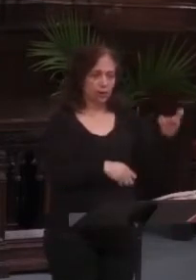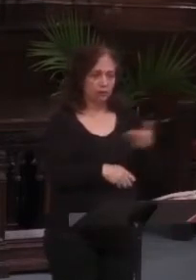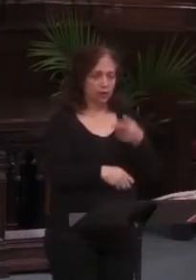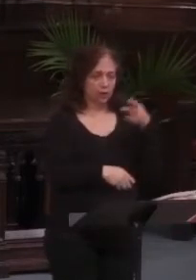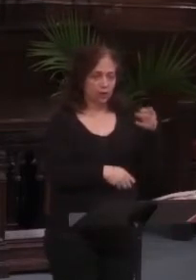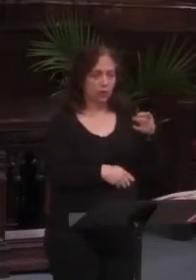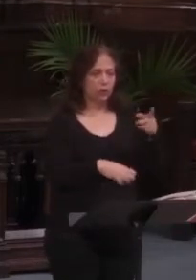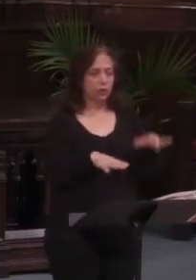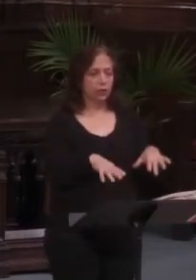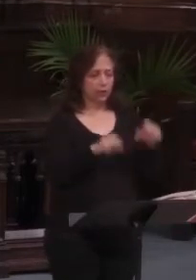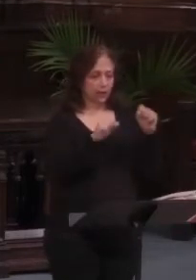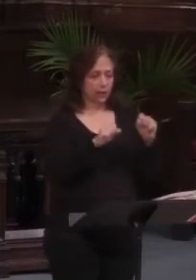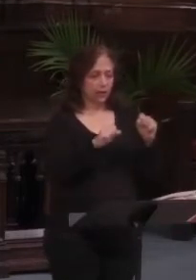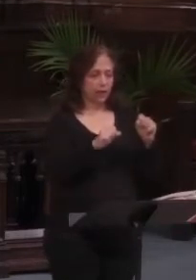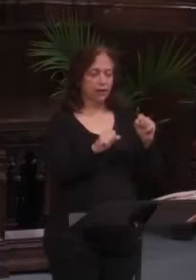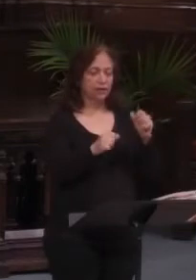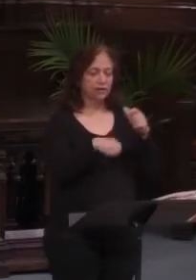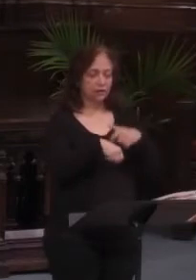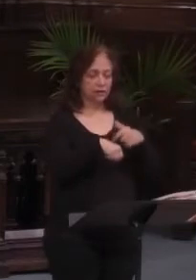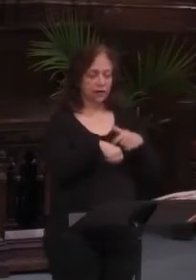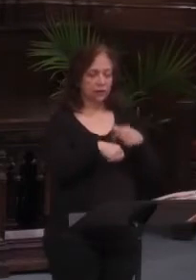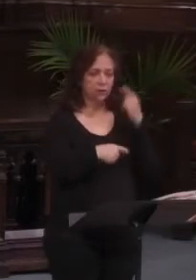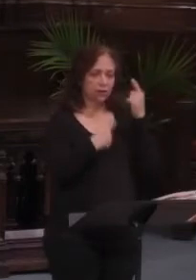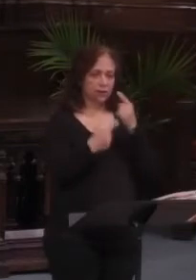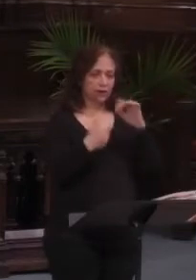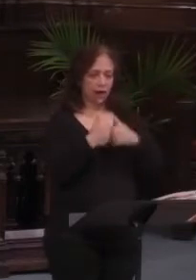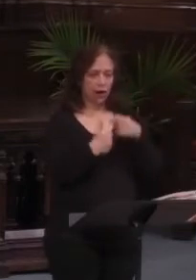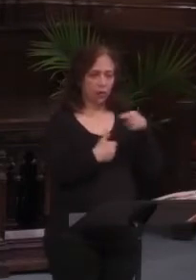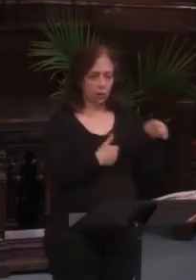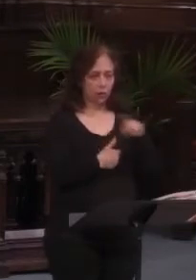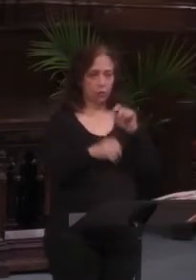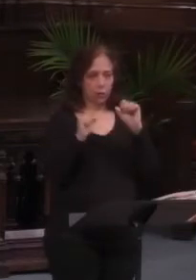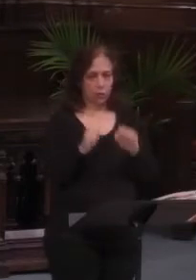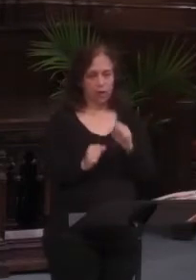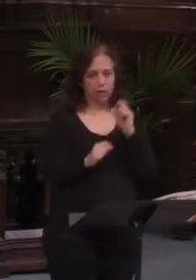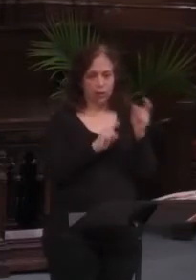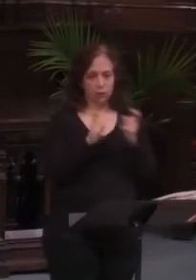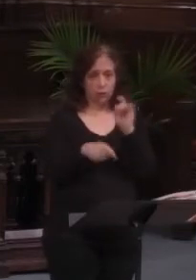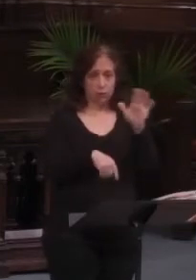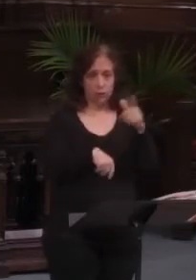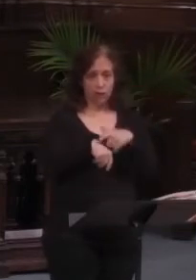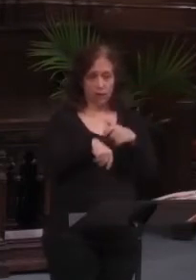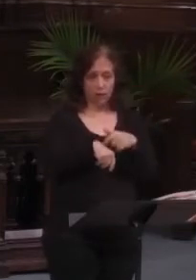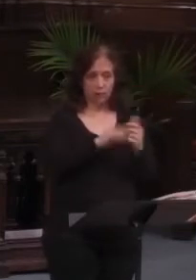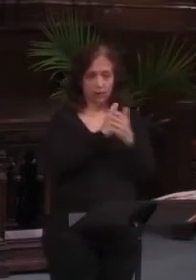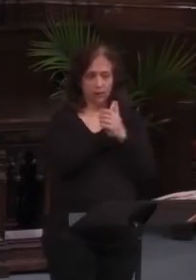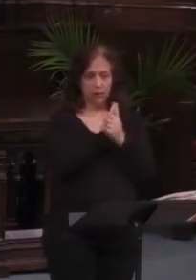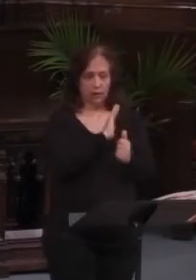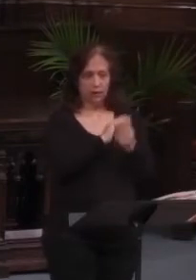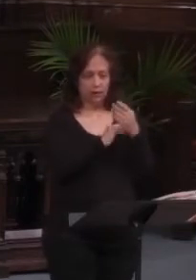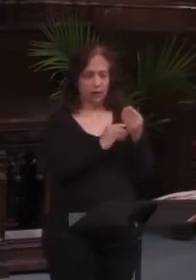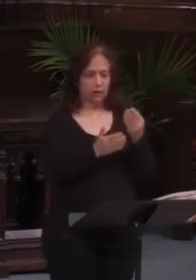this offertory time to consider how you might contribute your time, talent, or resources to help strengthen